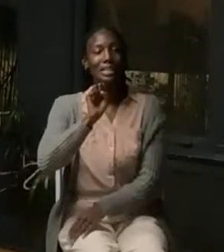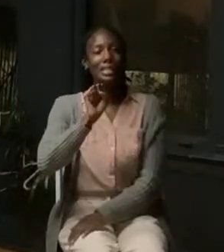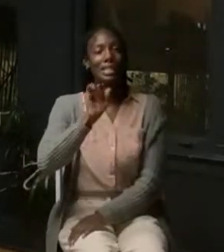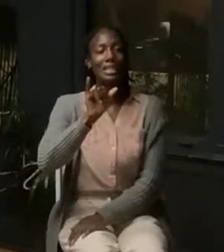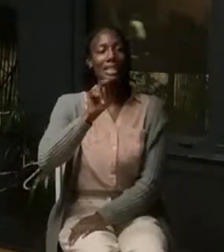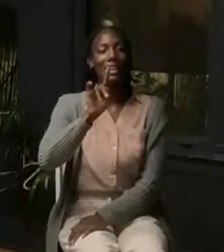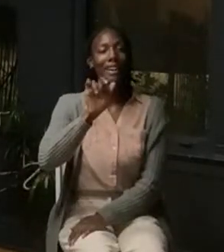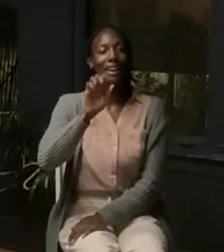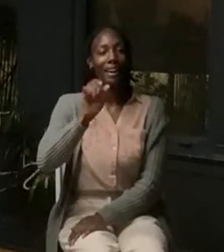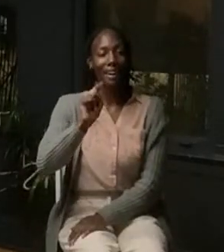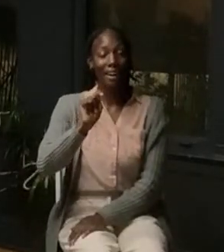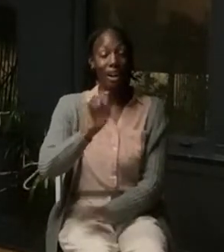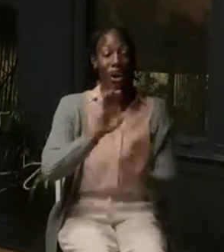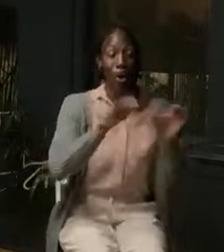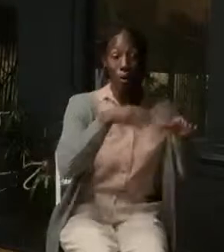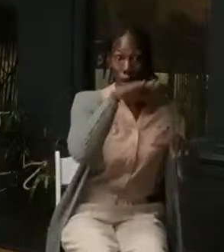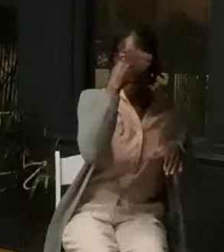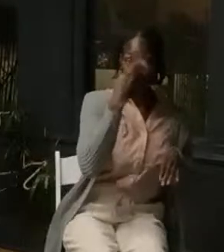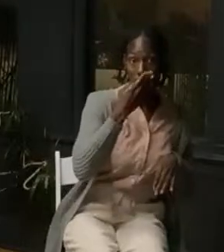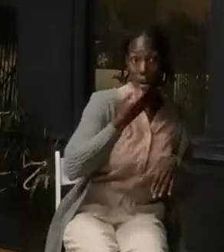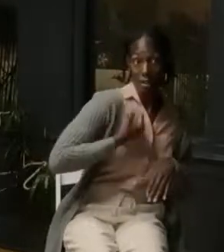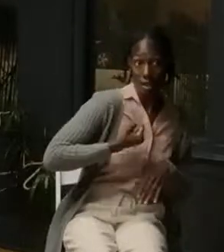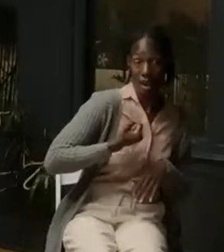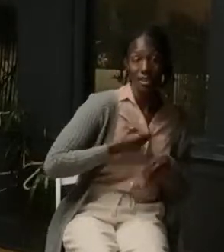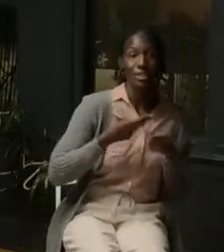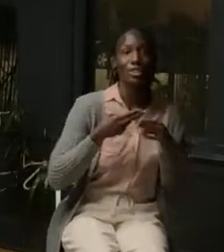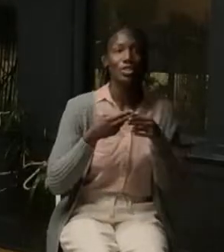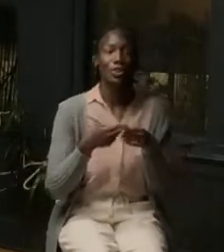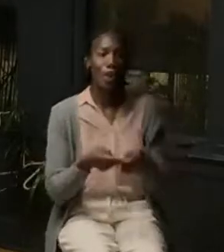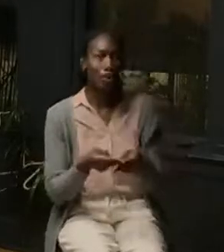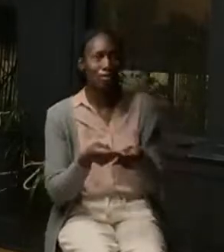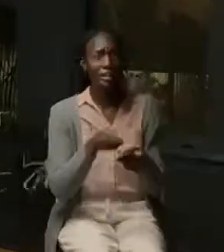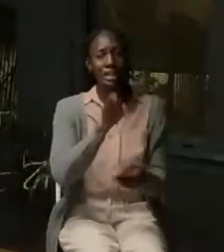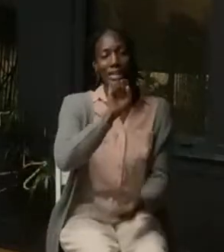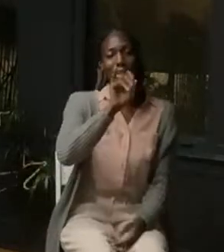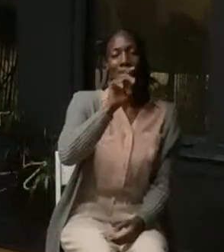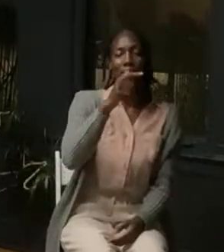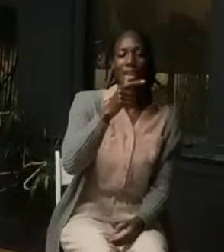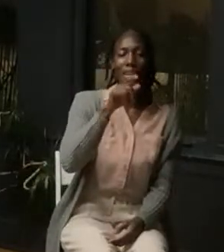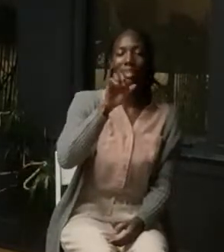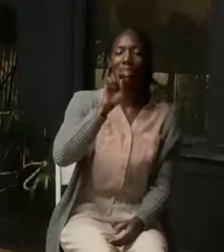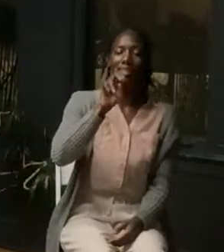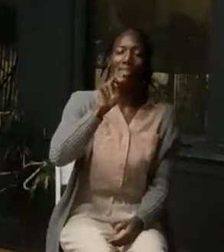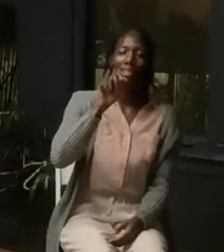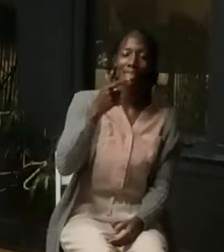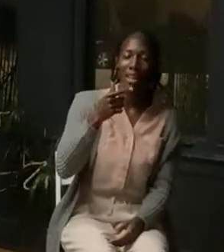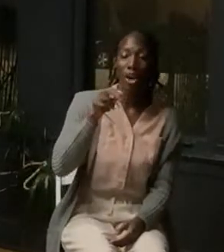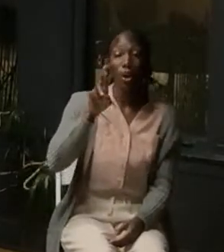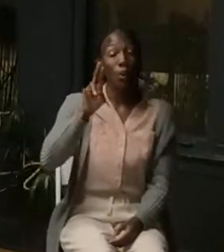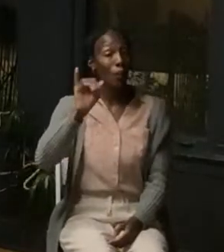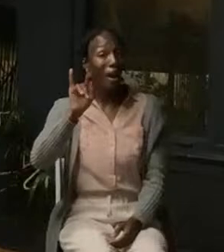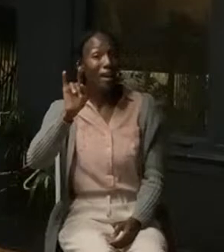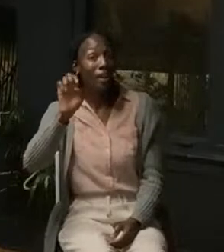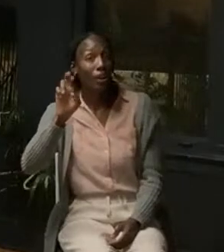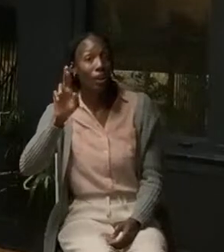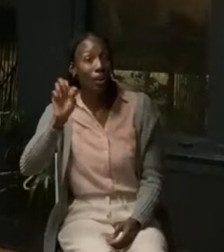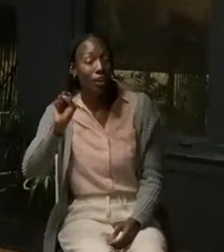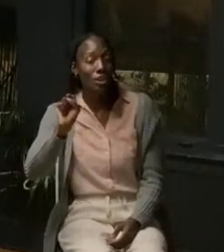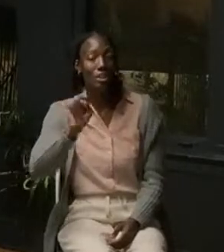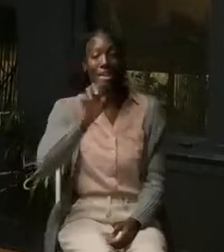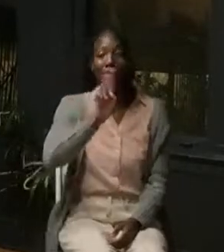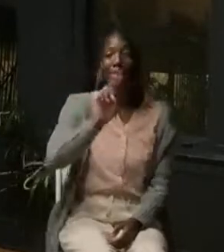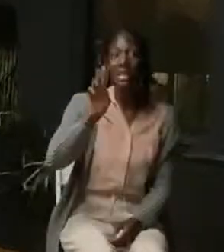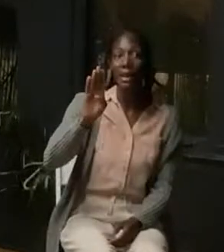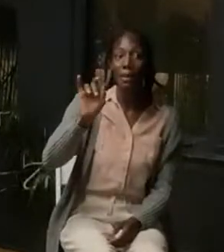A group of black thugs is Sing Sing, is Rikers, is D Block. A group of prisons is an